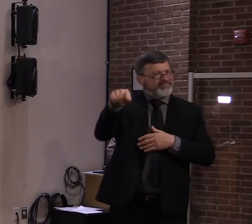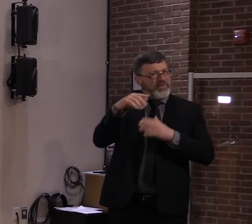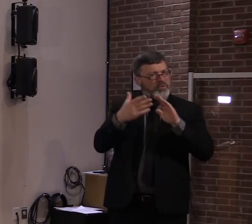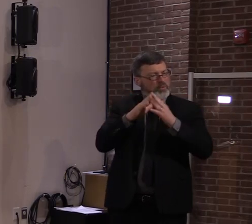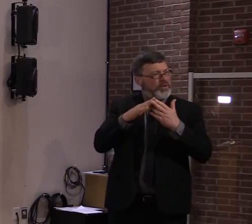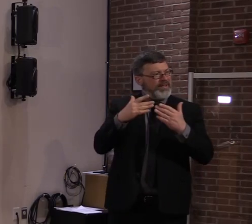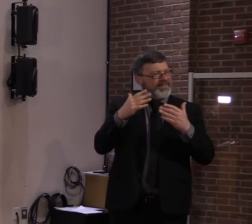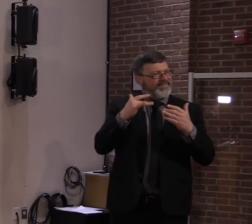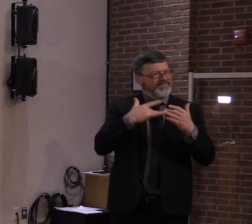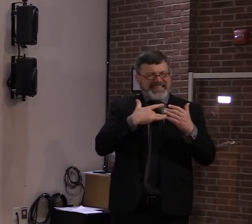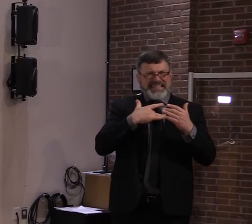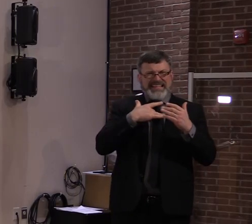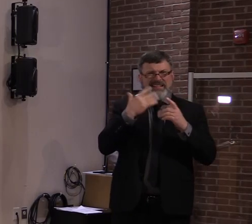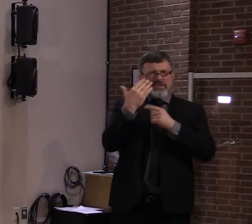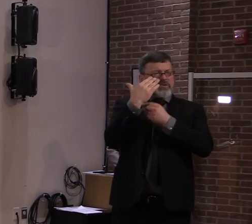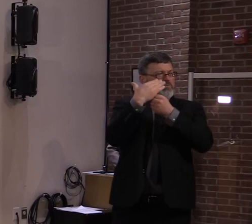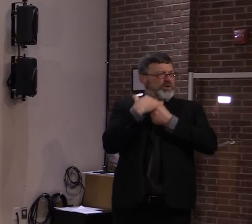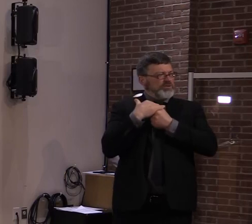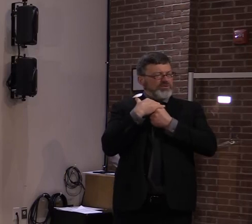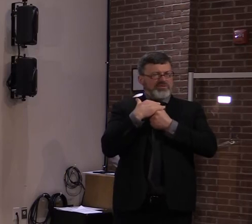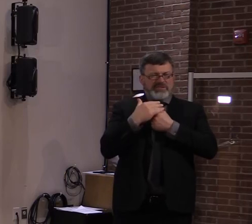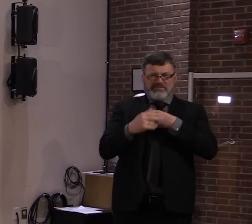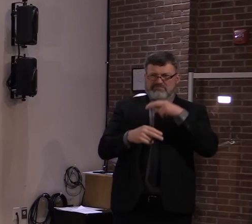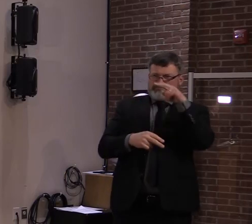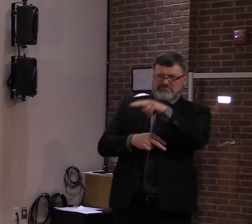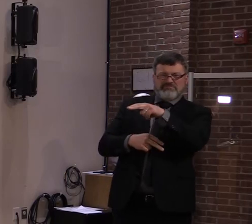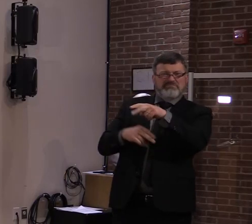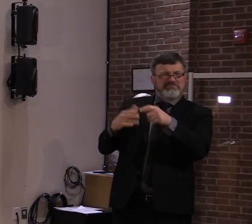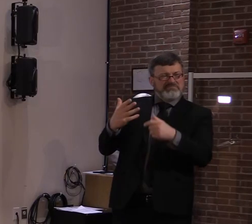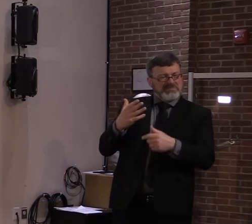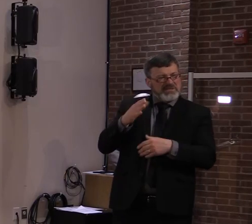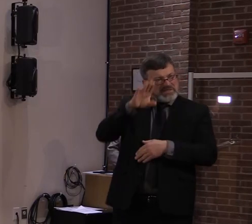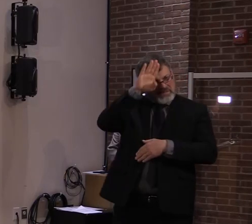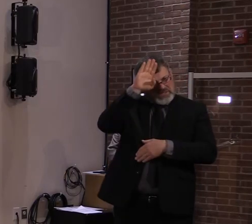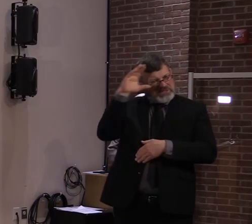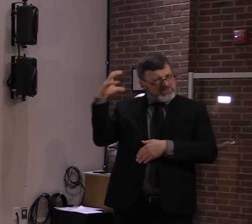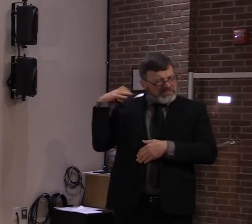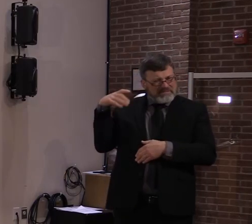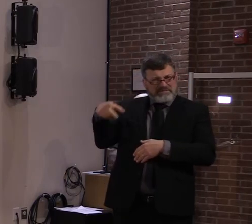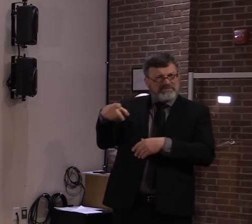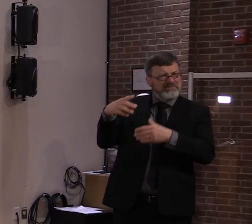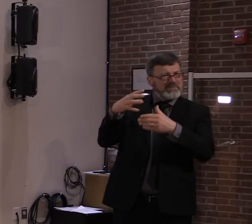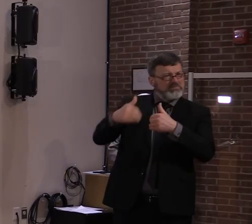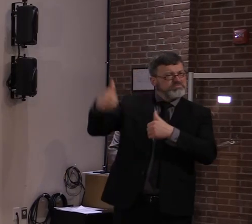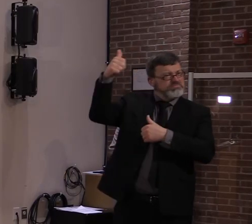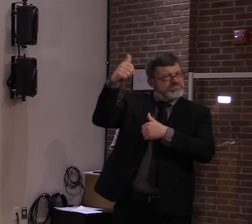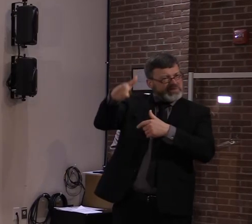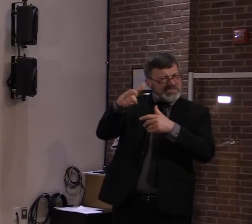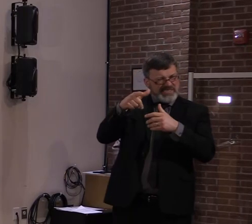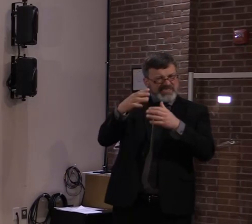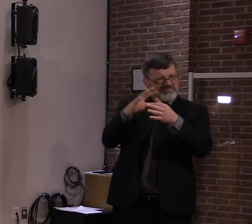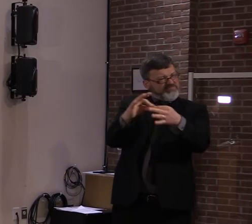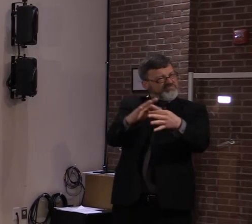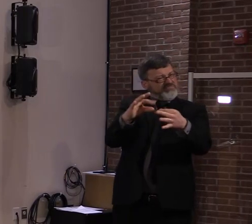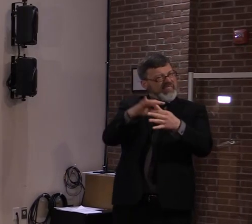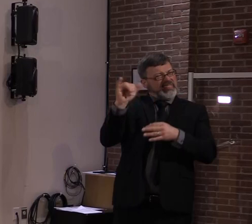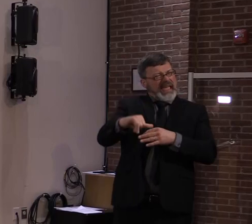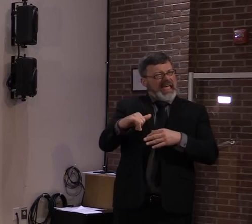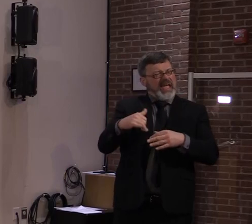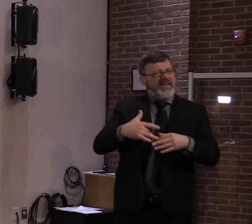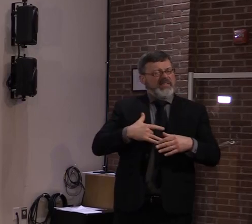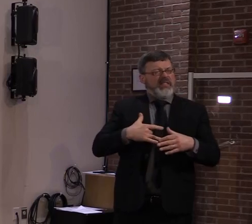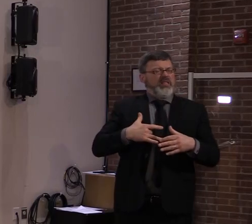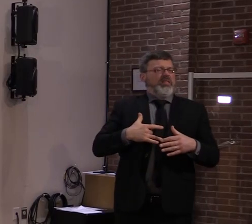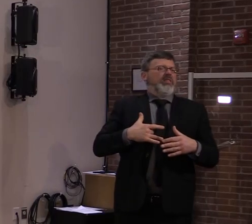they're hated and worry what the response would be if their